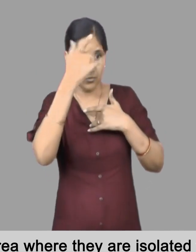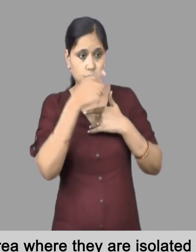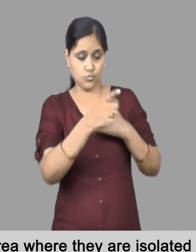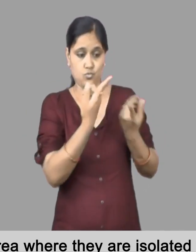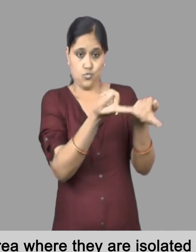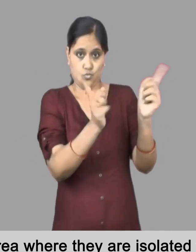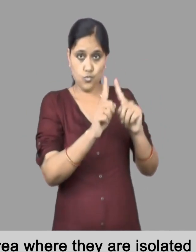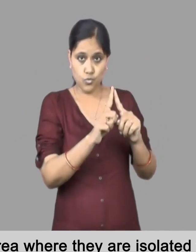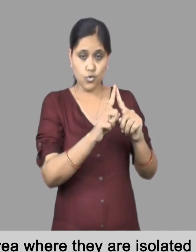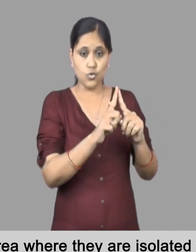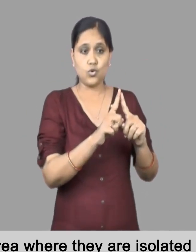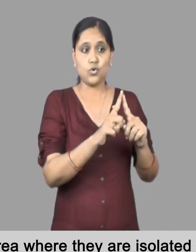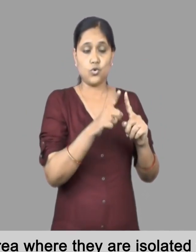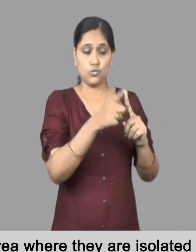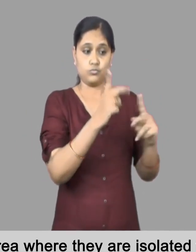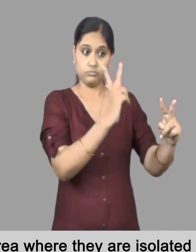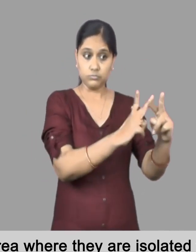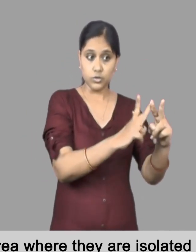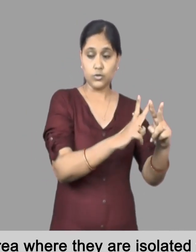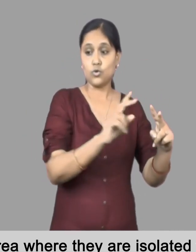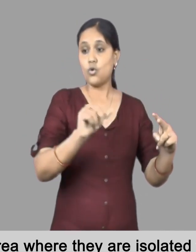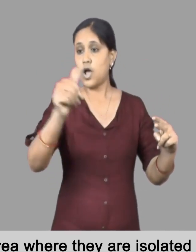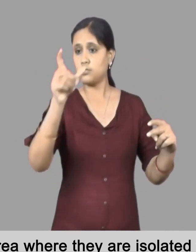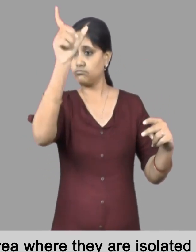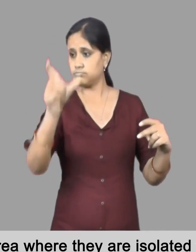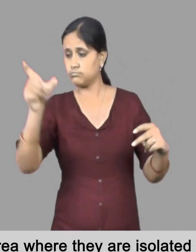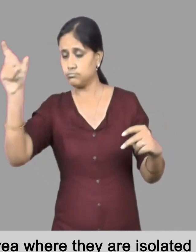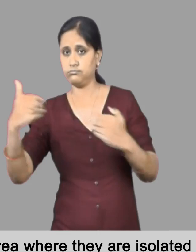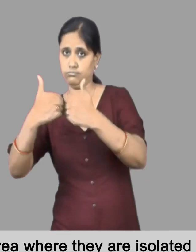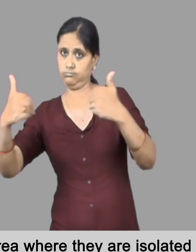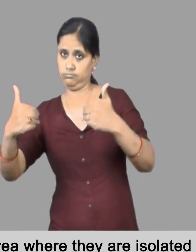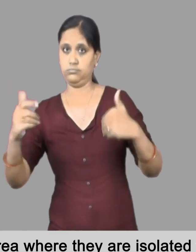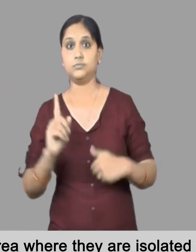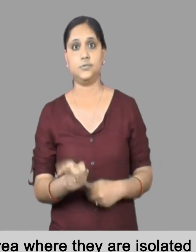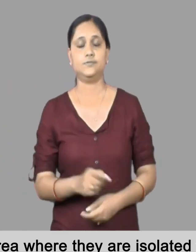a room or area where they are isolated from others.